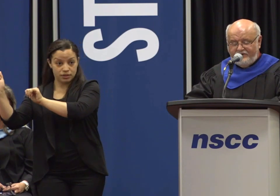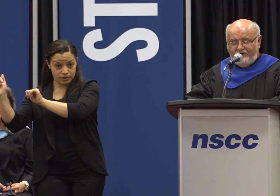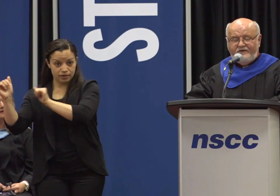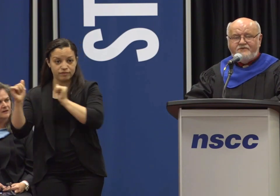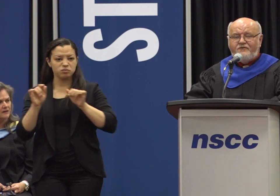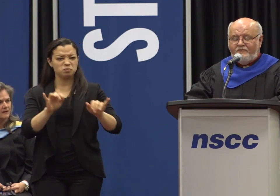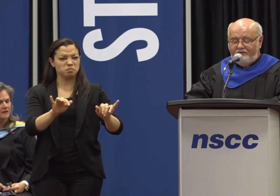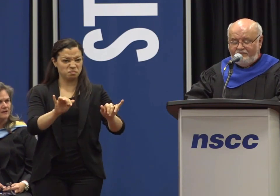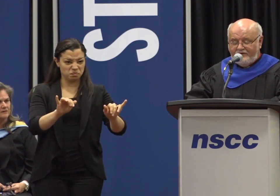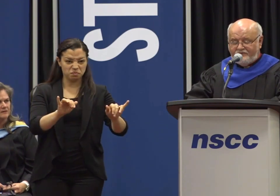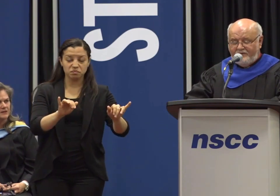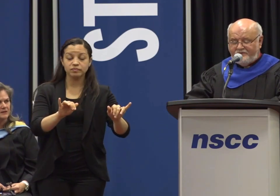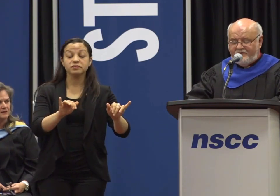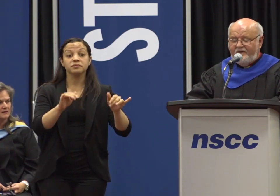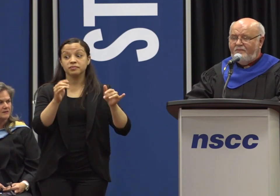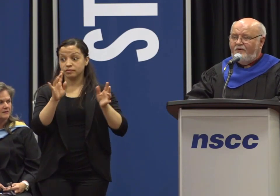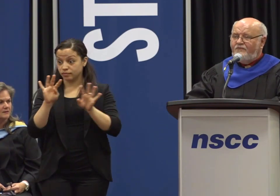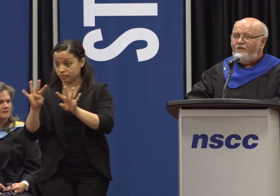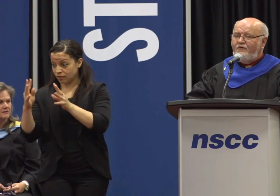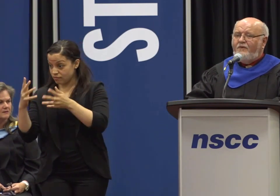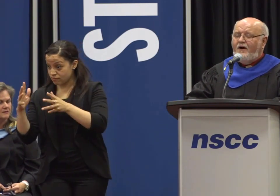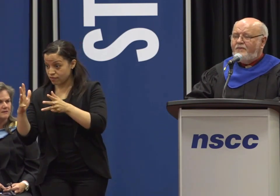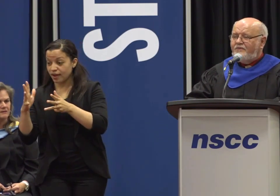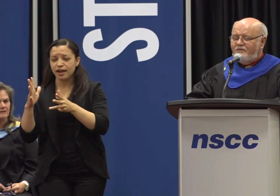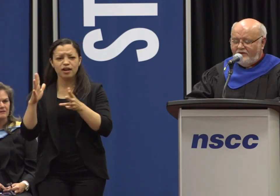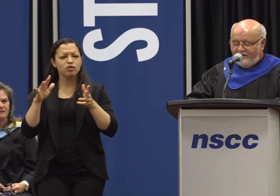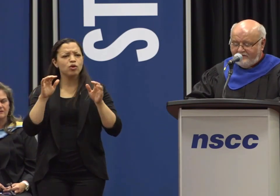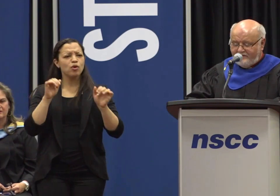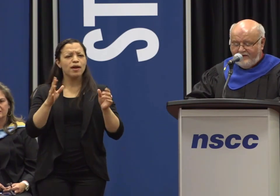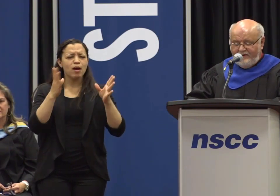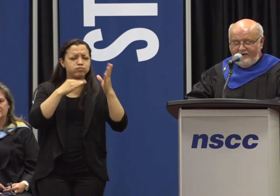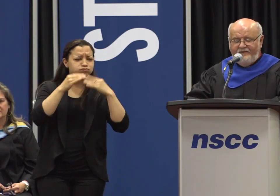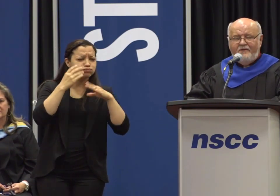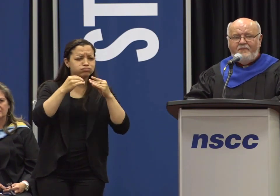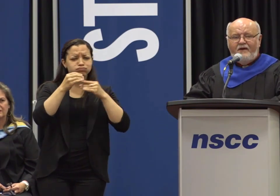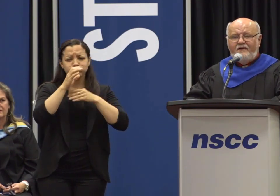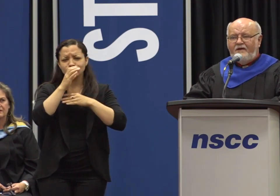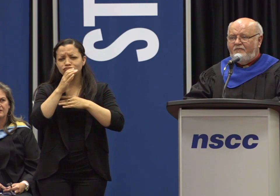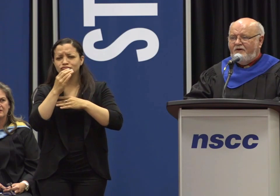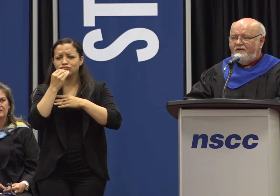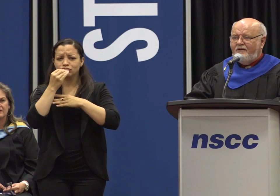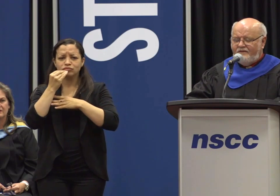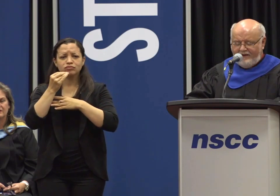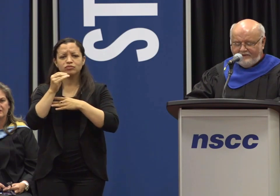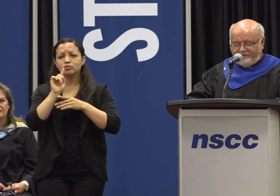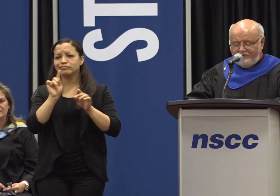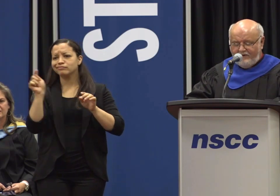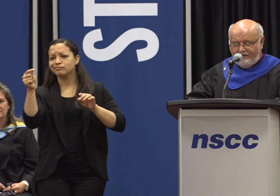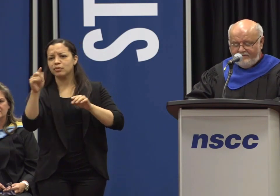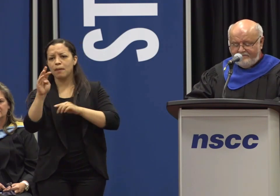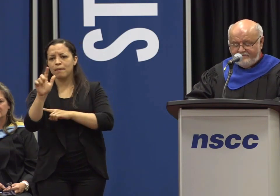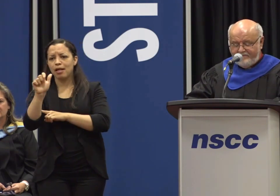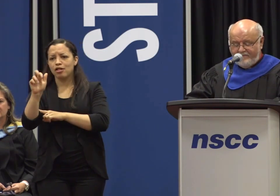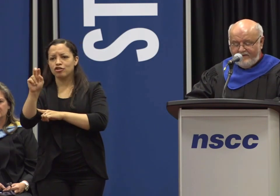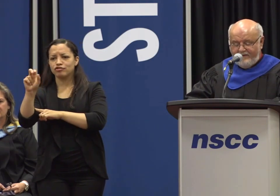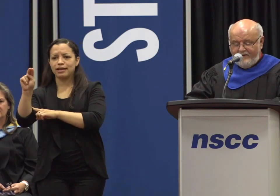invited to join us for refreshments and more photo opportunities in the Bell Arena next